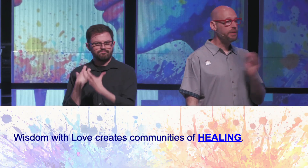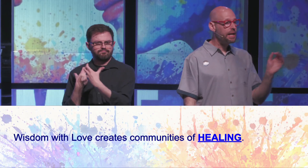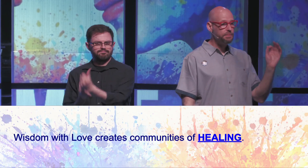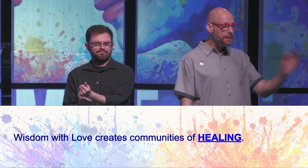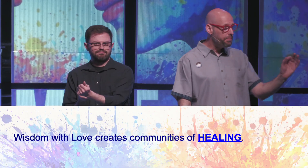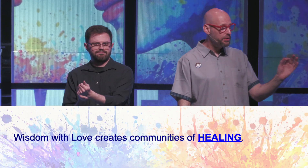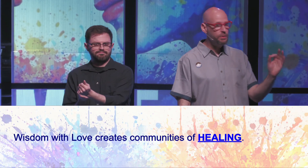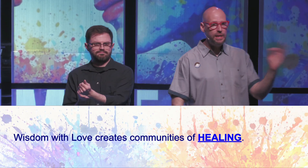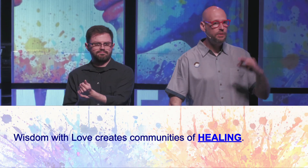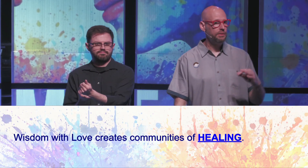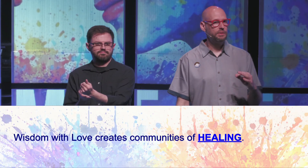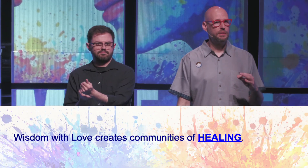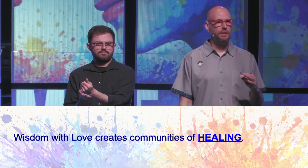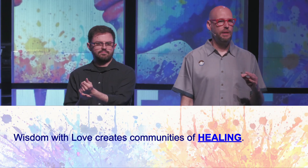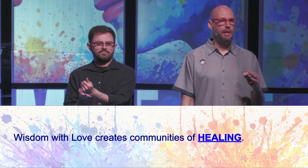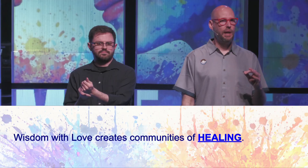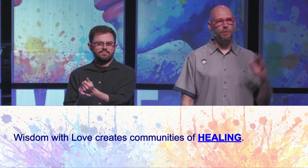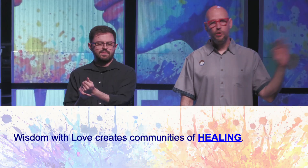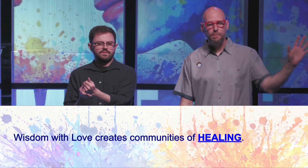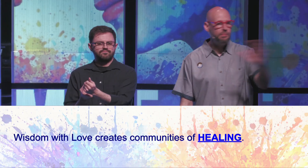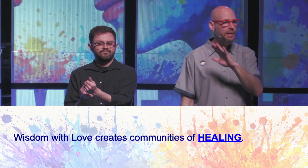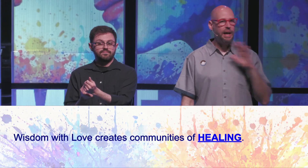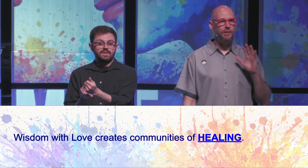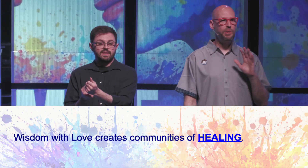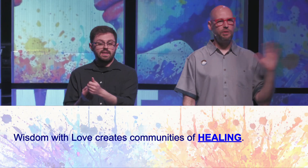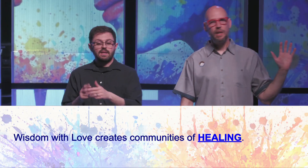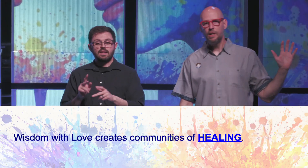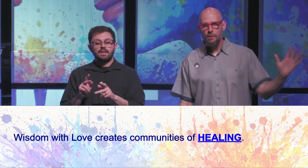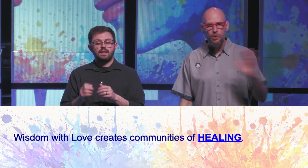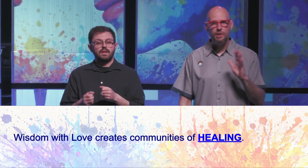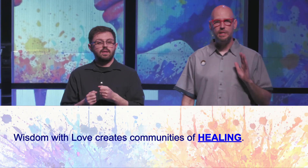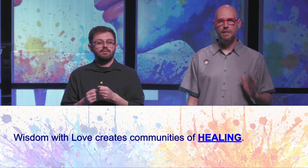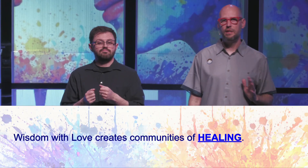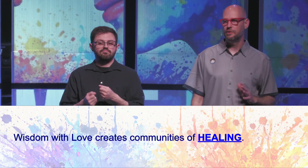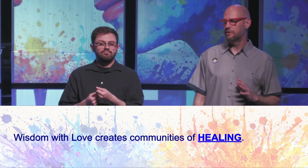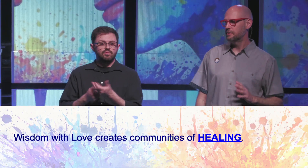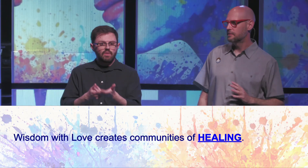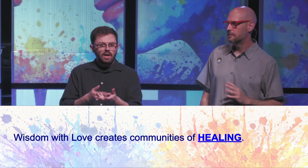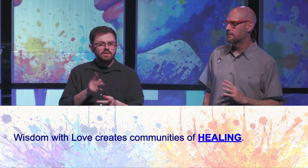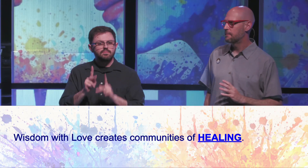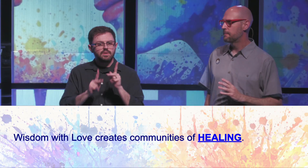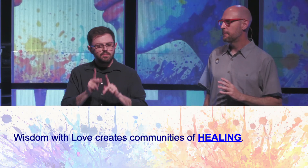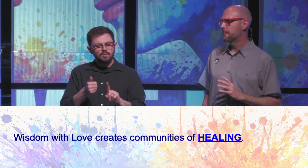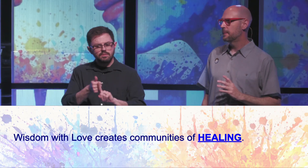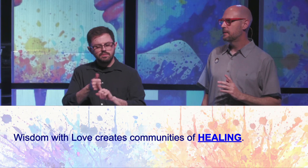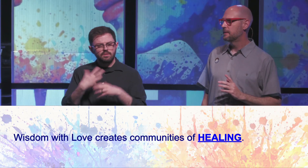It creates people who heal, and when those people gather, we create a community that heals.